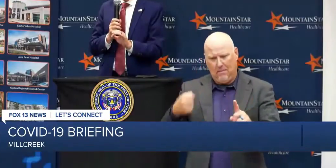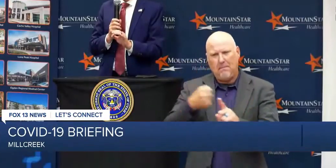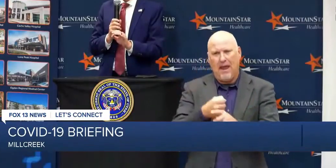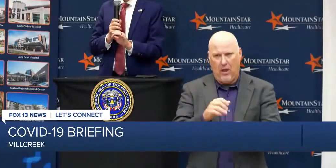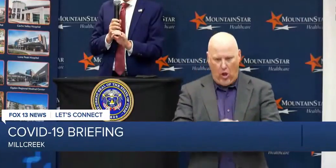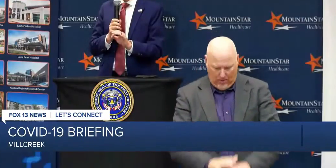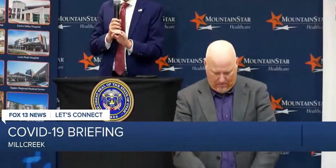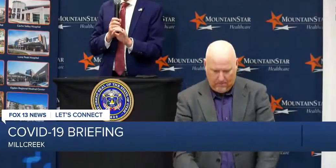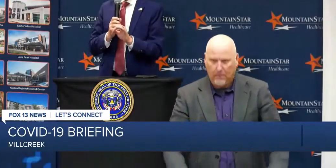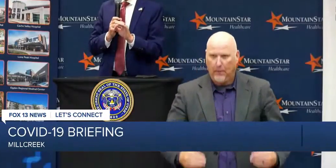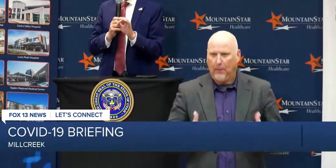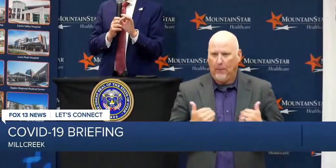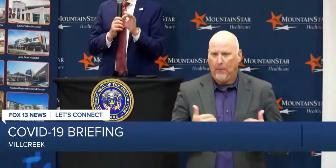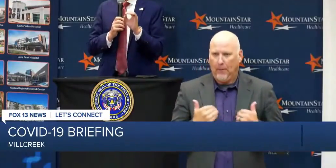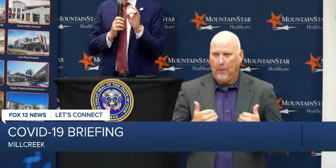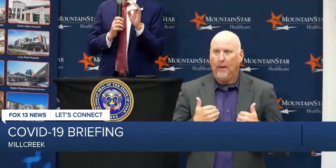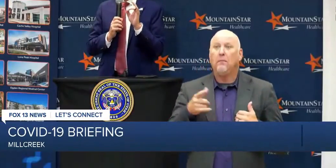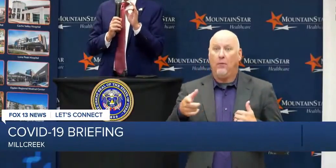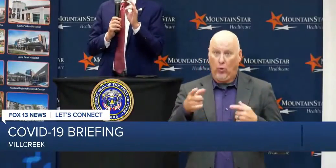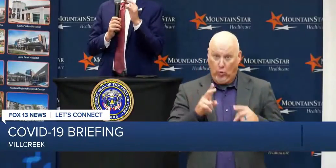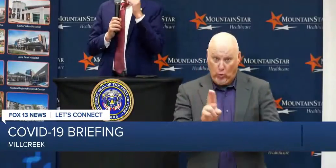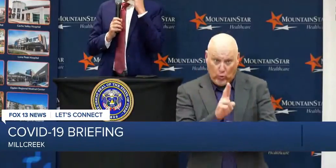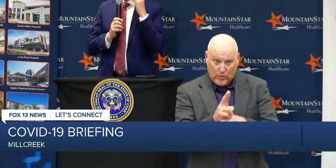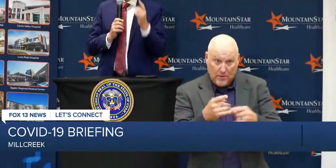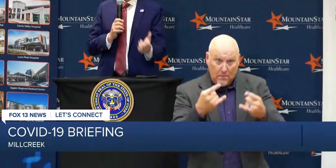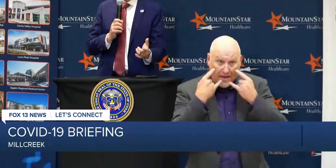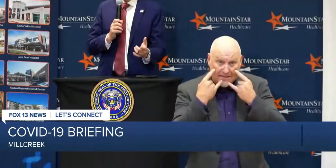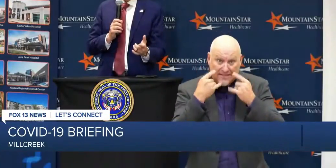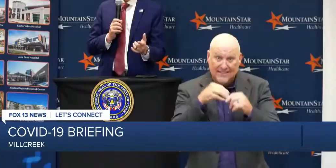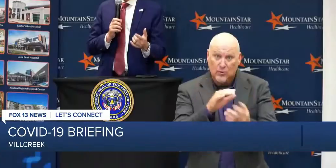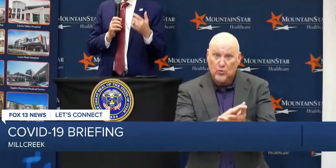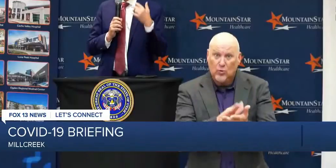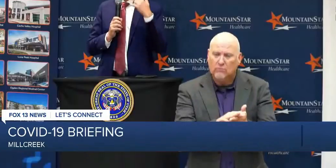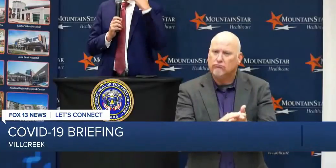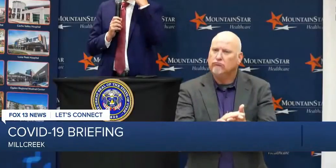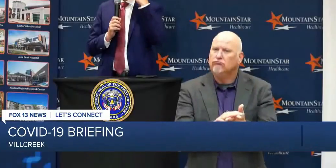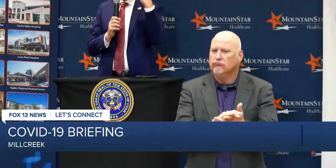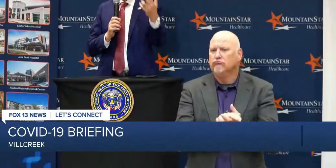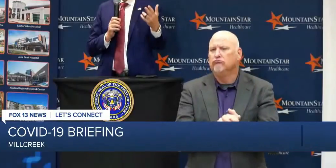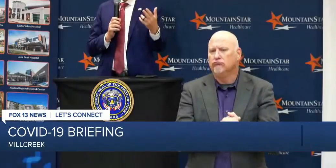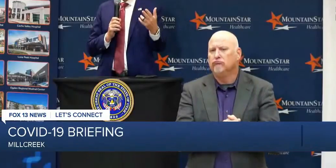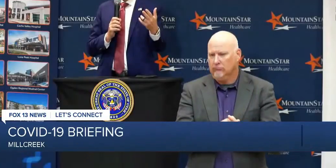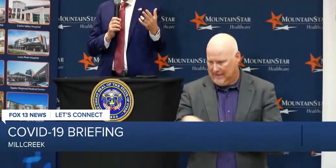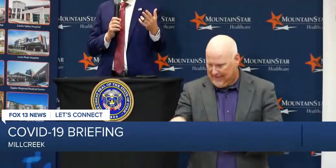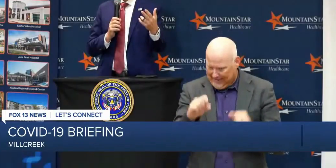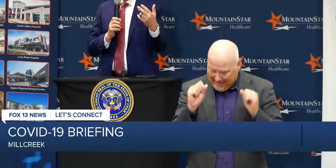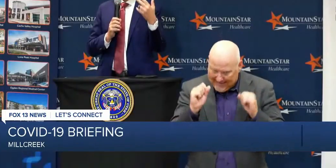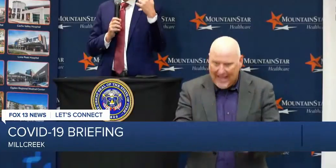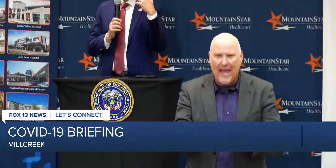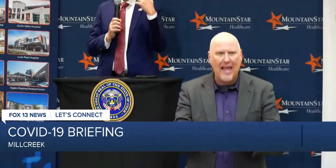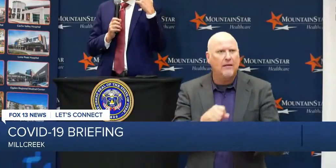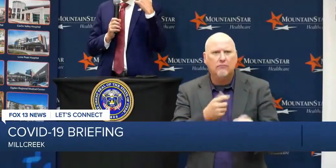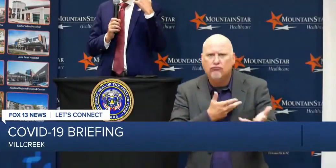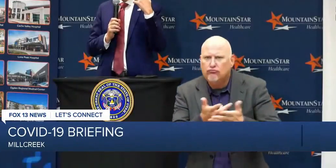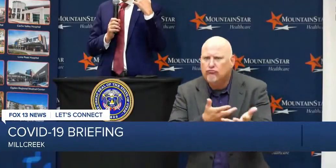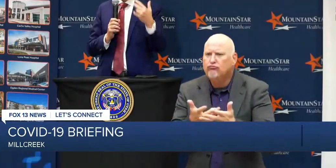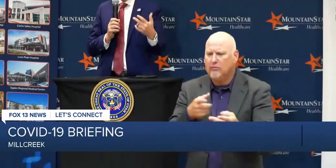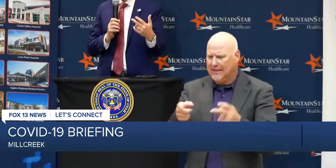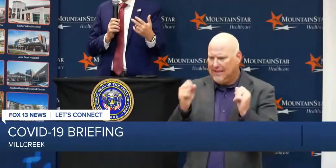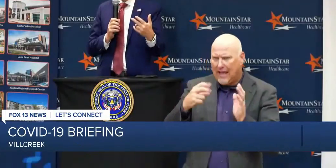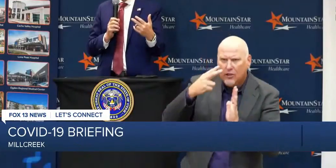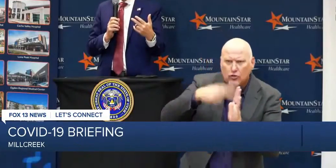masks in schools. That their ability to read, their verbal and